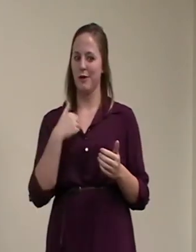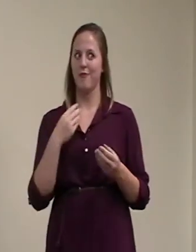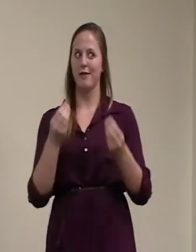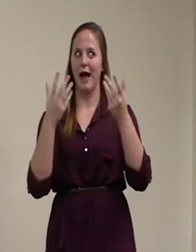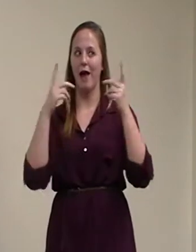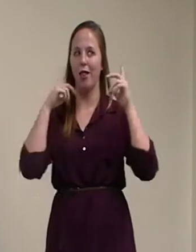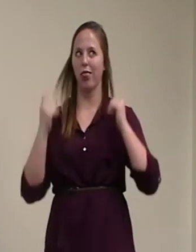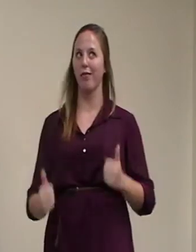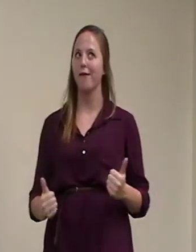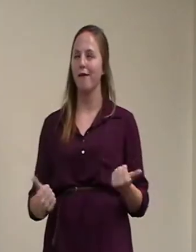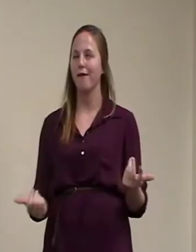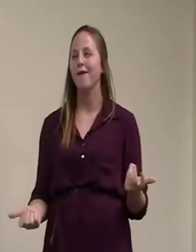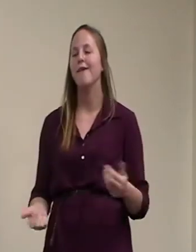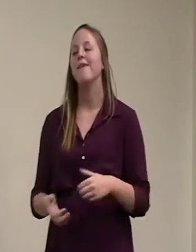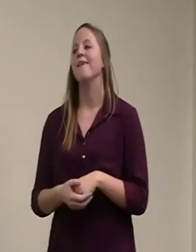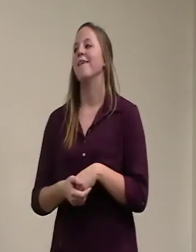I knew it. I knew it.